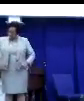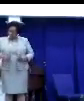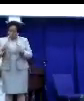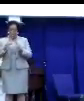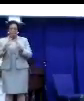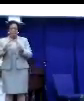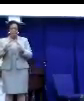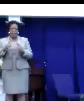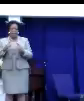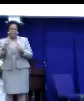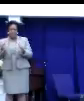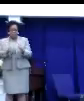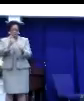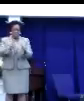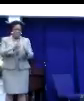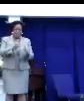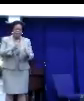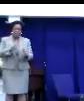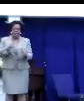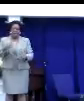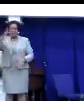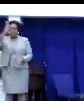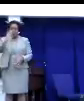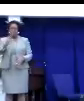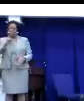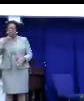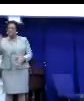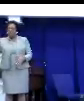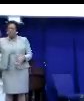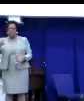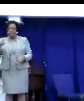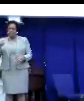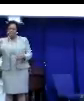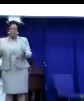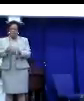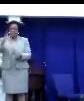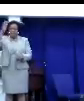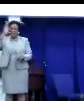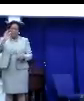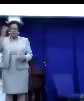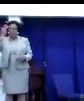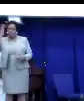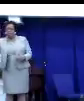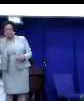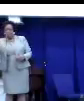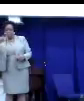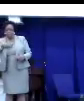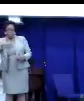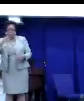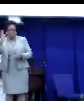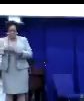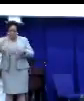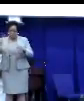God. We don't need to just run to God because we're in trouble. Somebody help me here. We ought to stay in his